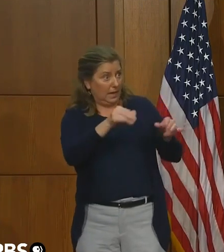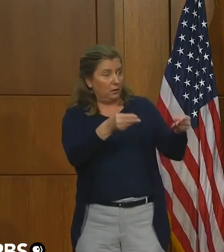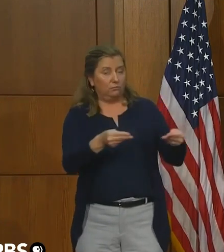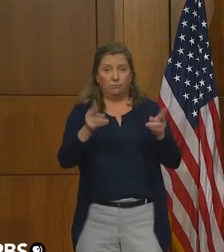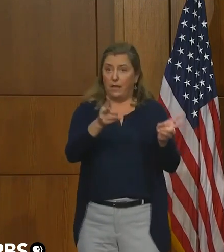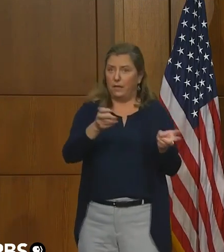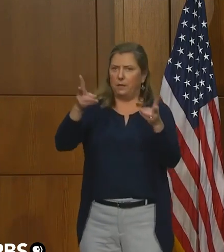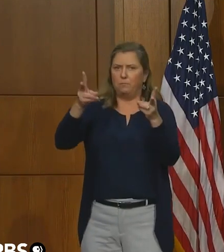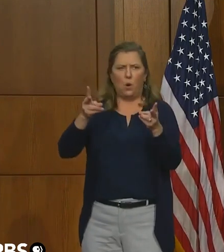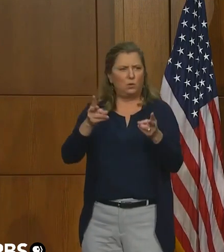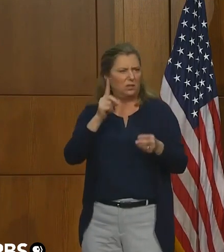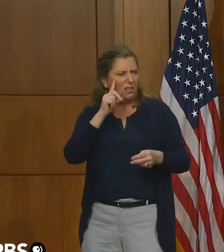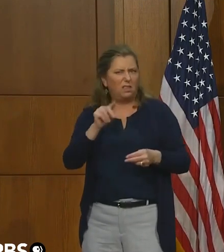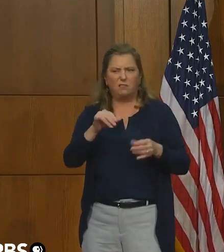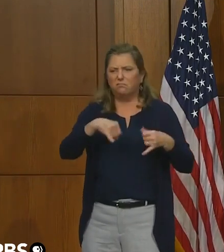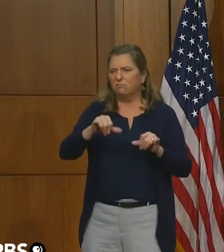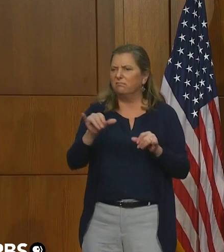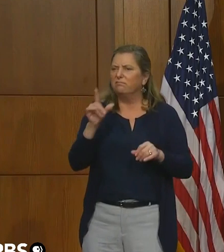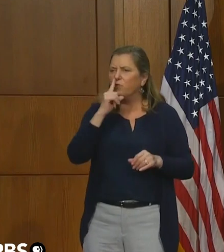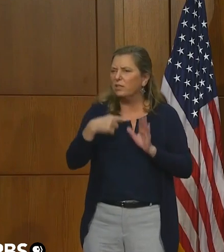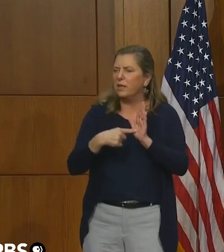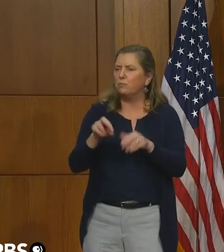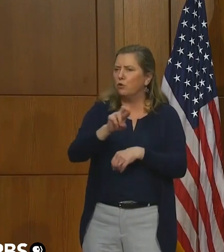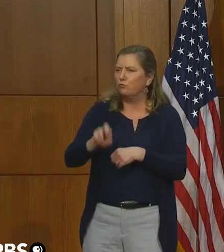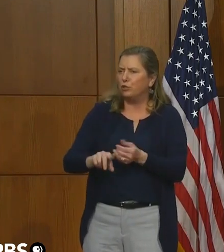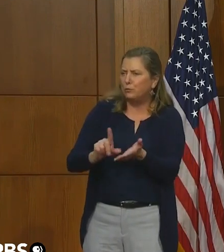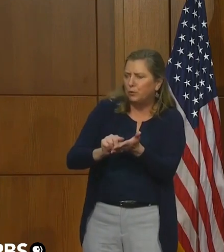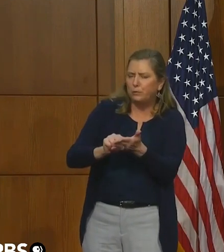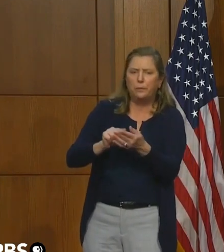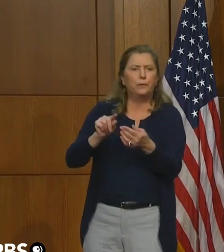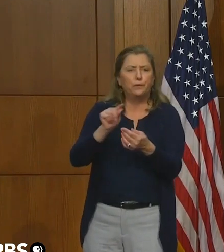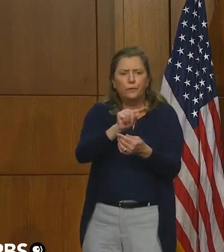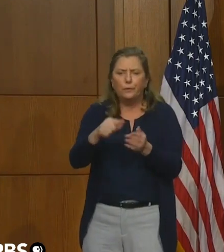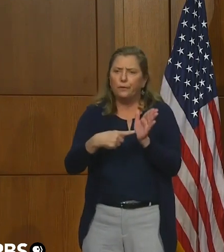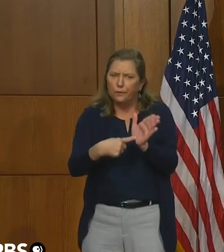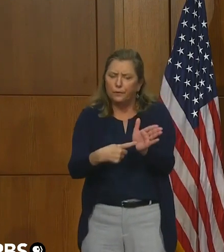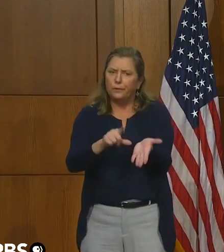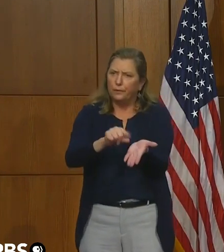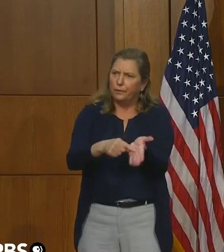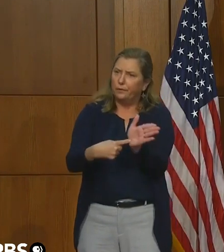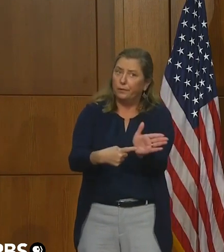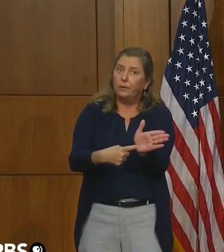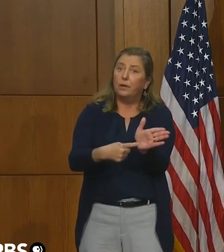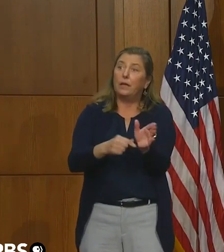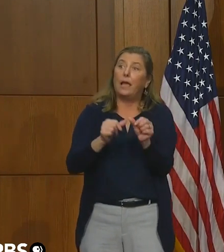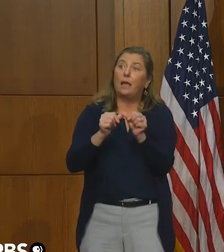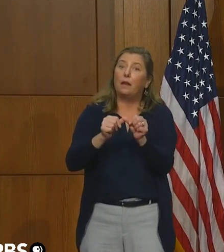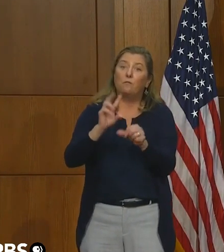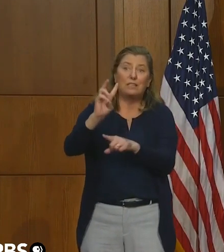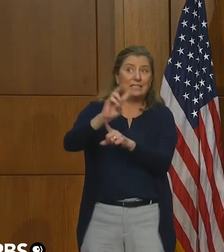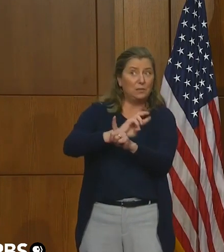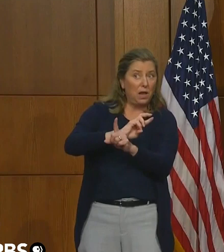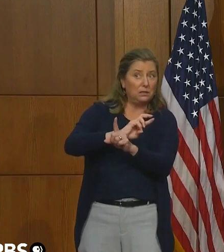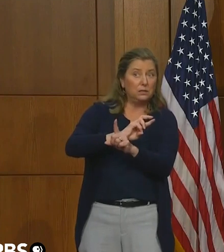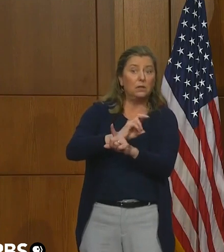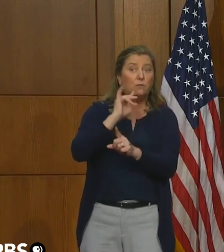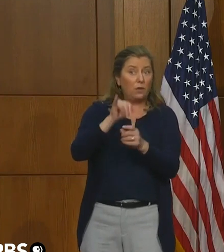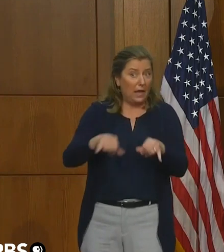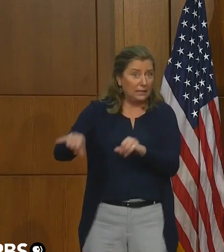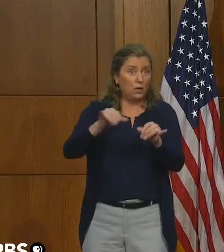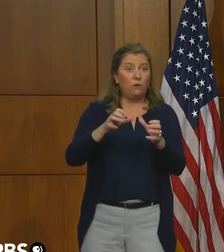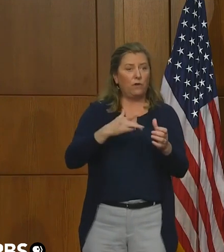the media, and I think the standards usually like the Richmond Times-Dispatch, and then that they can be enforced for 6 months. If these are particular standards